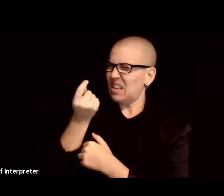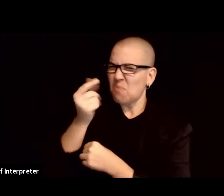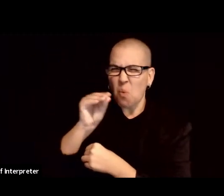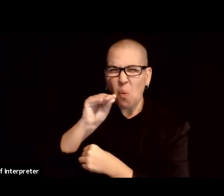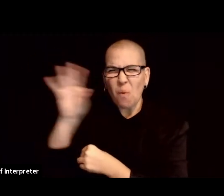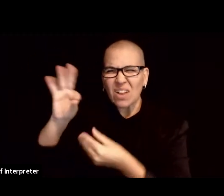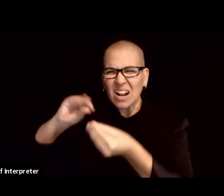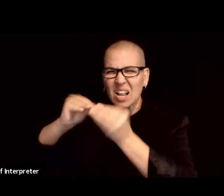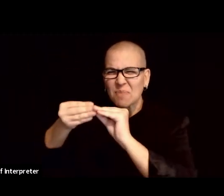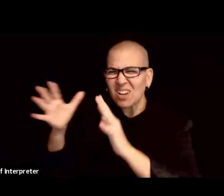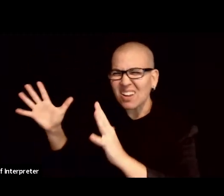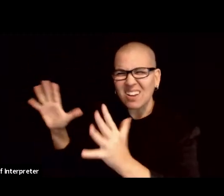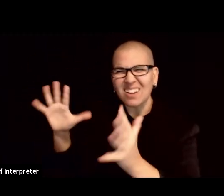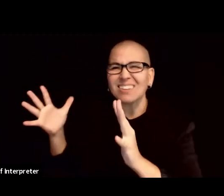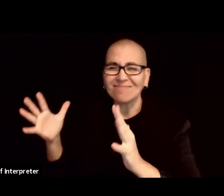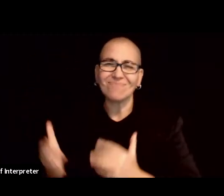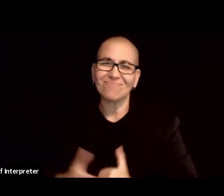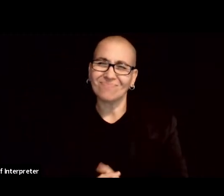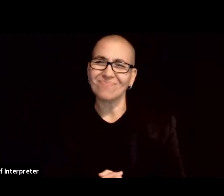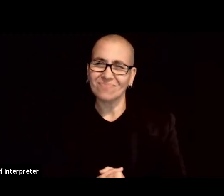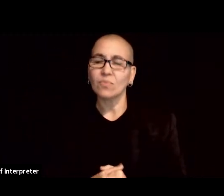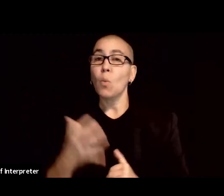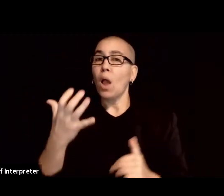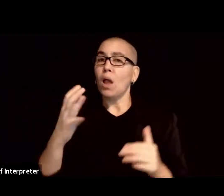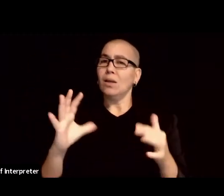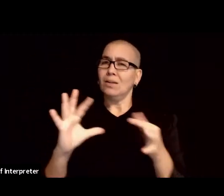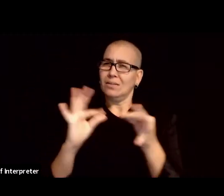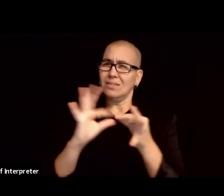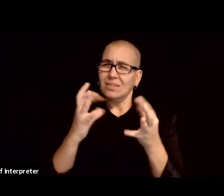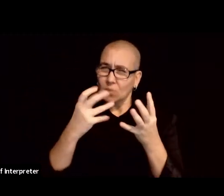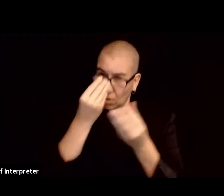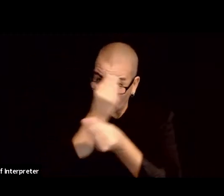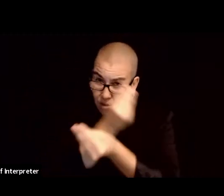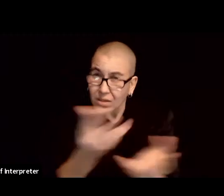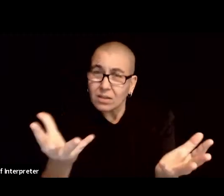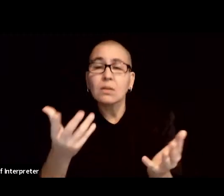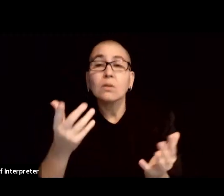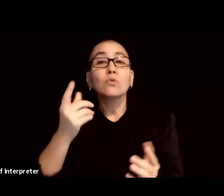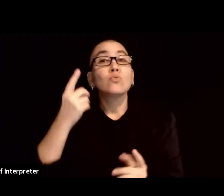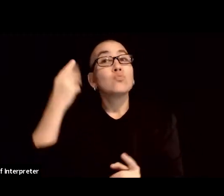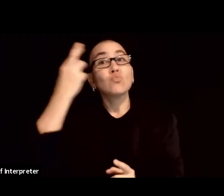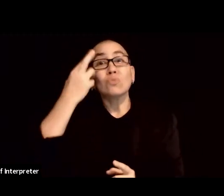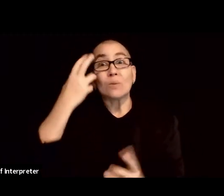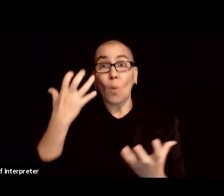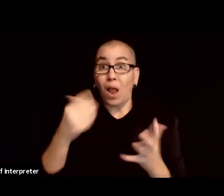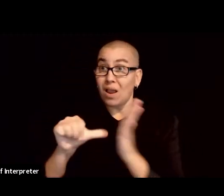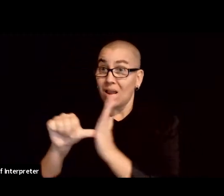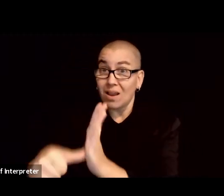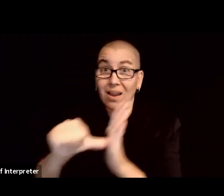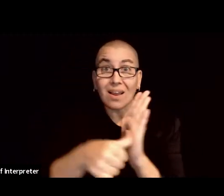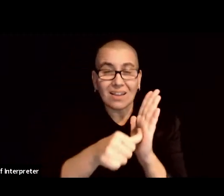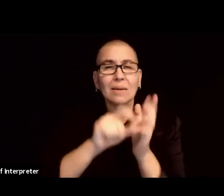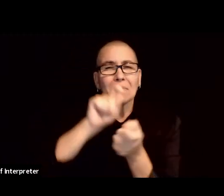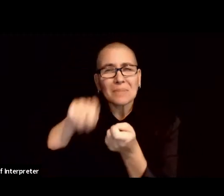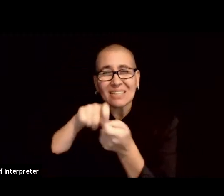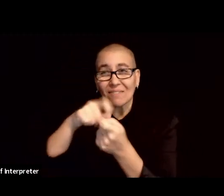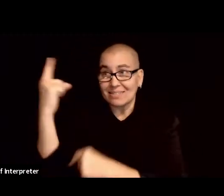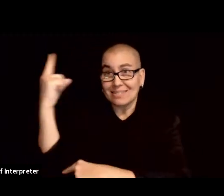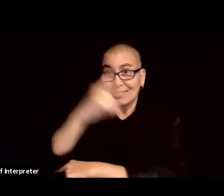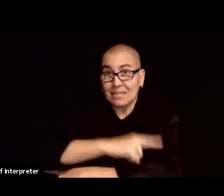only mention this as a reminder that while any given day's numbers may grab attention, it's really the weekly